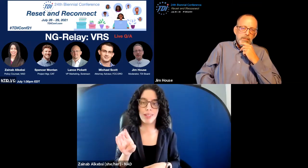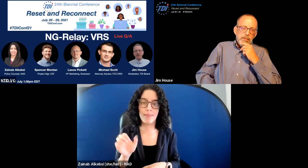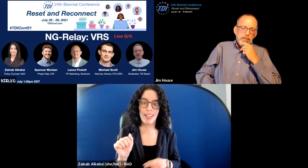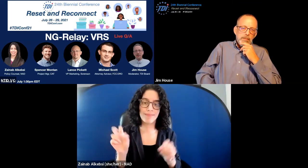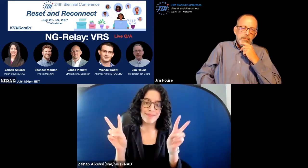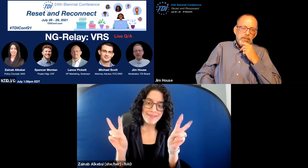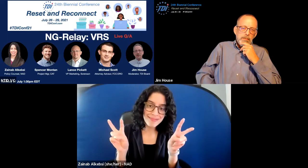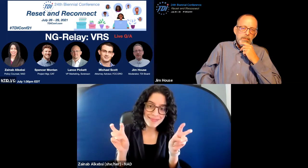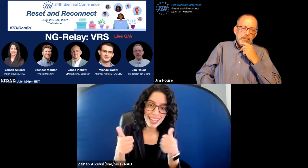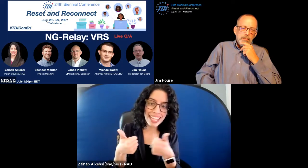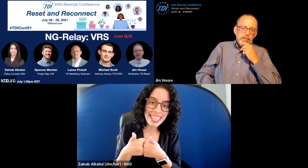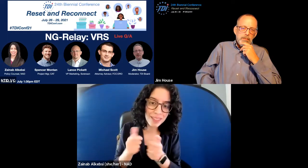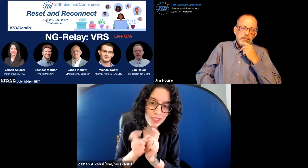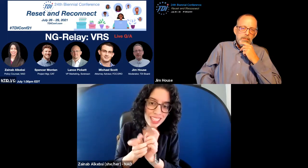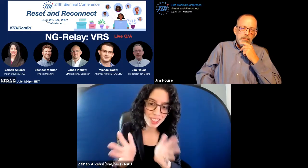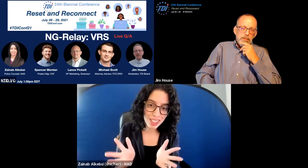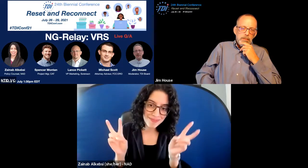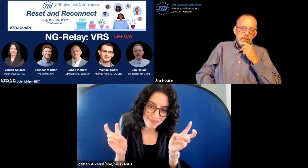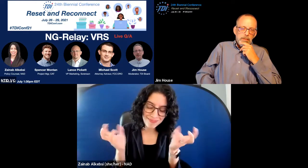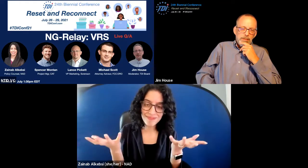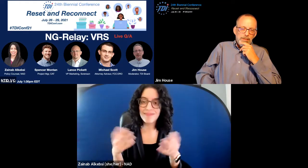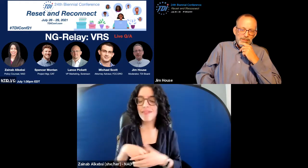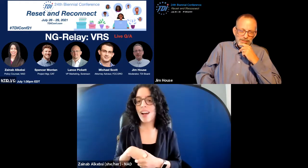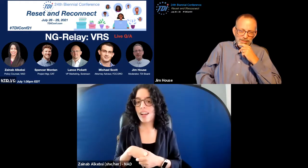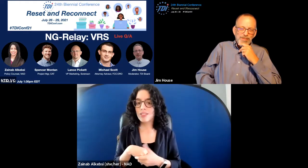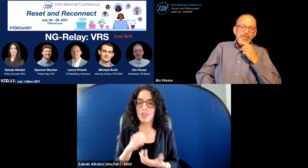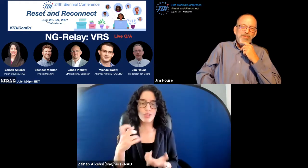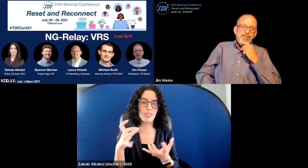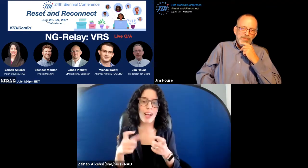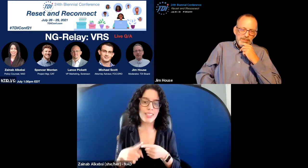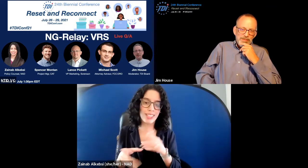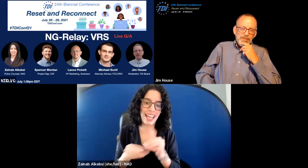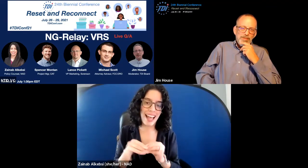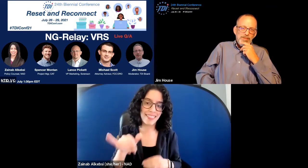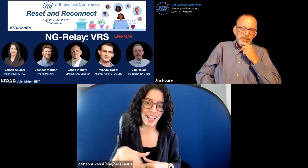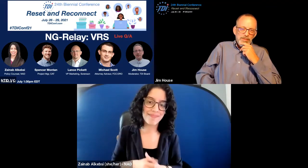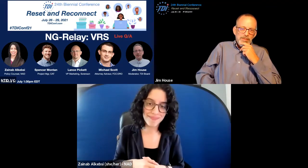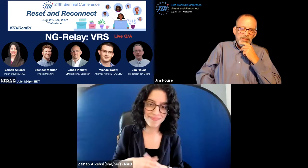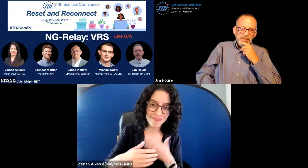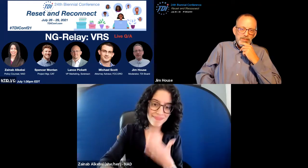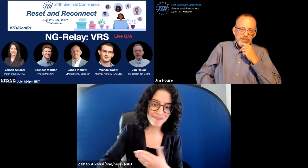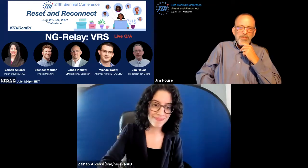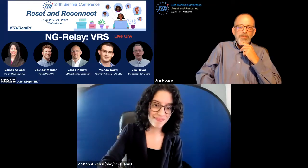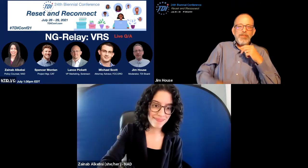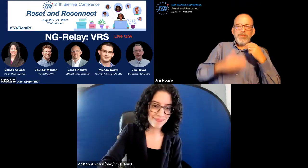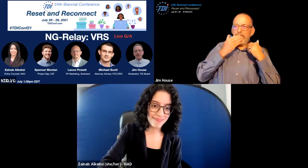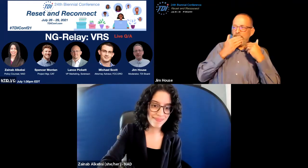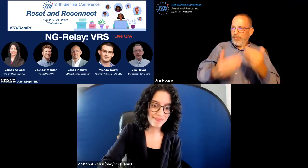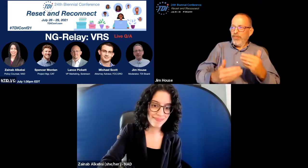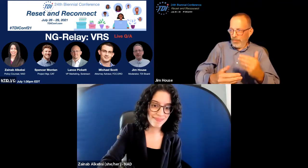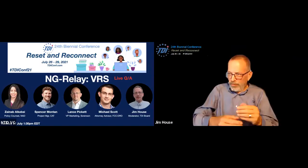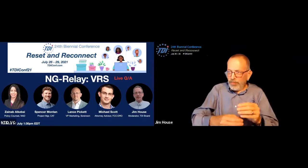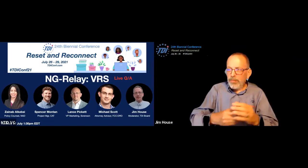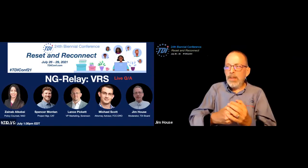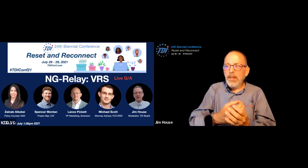that space. That would be a that would be a game changer. No pun intended. So I just want to add